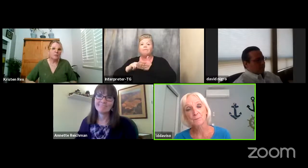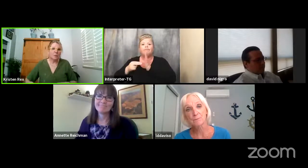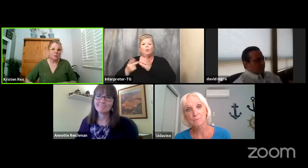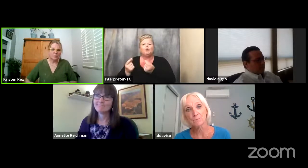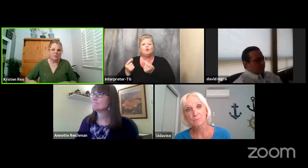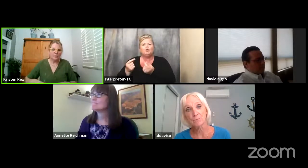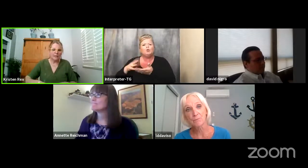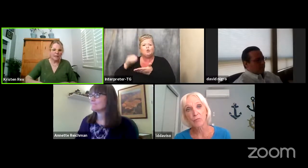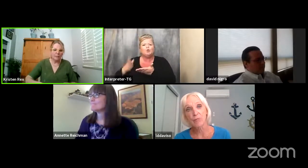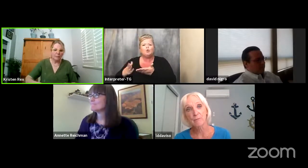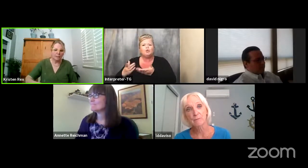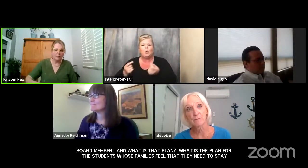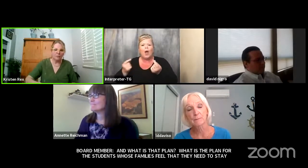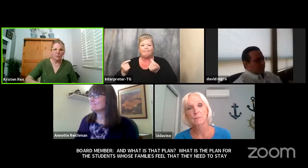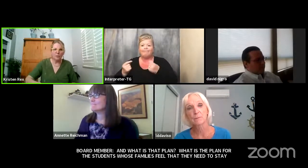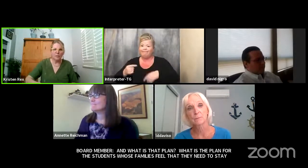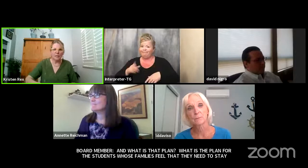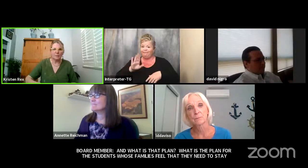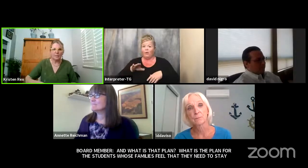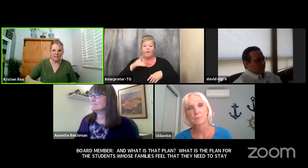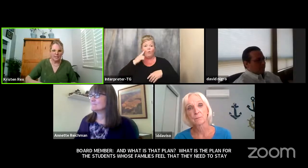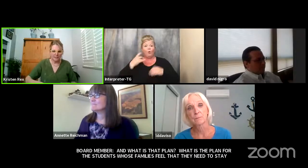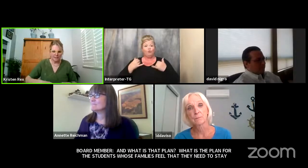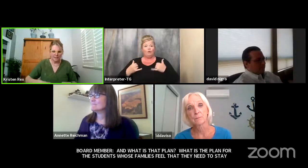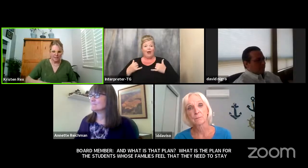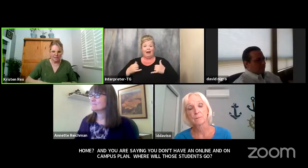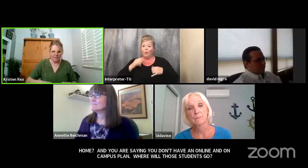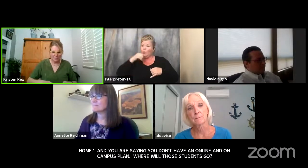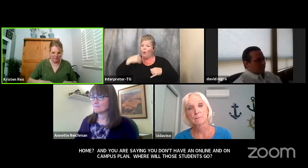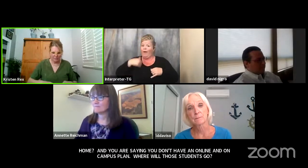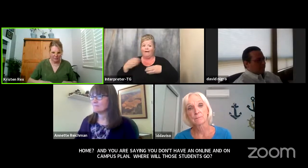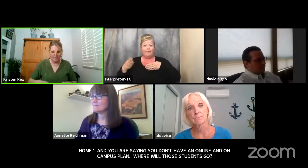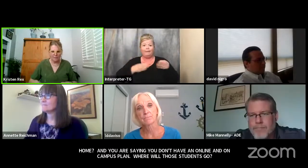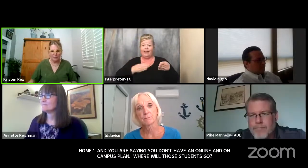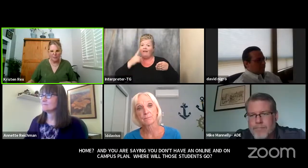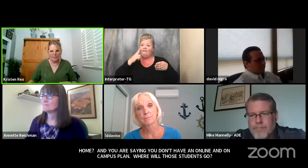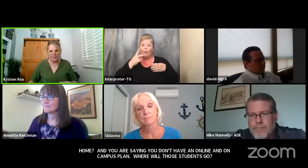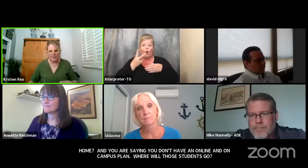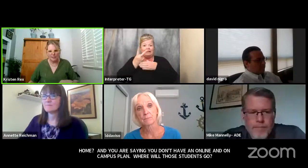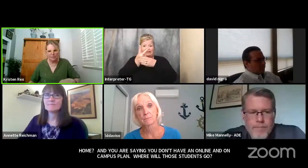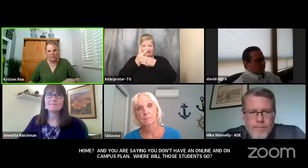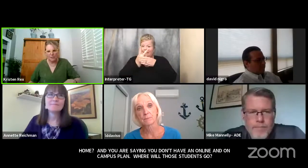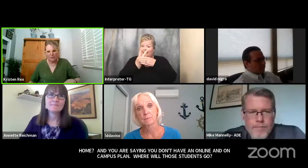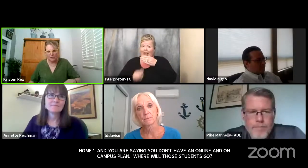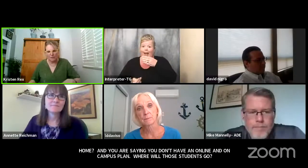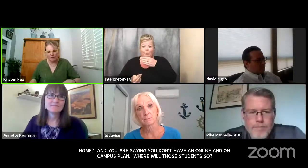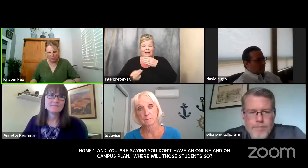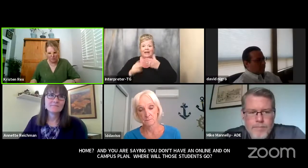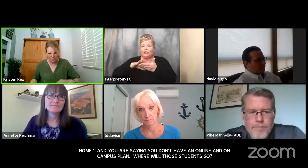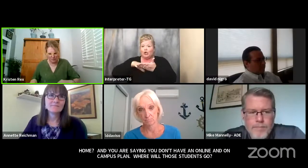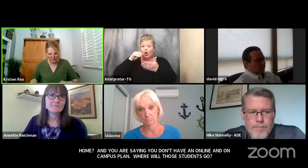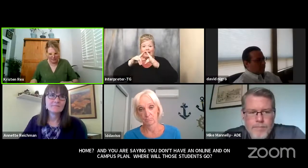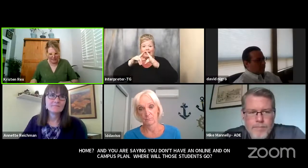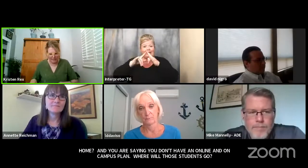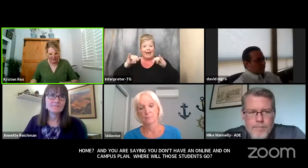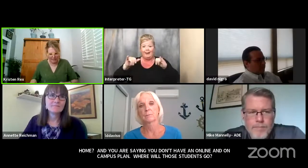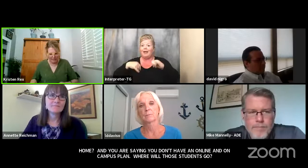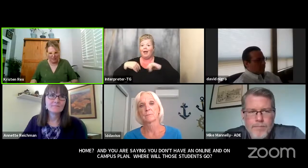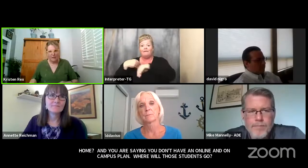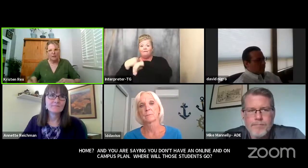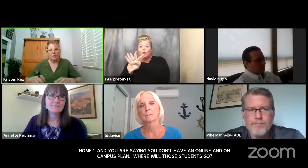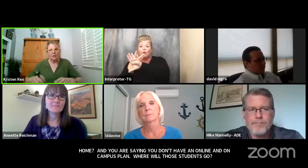At this point, we do not have a plan for both simultaneously. I believe that we sent information out that those students